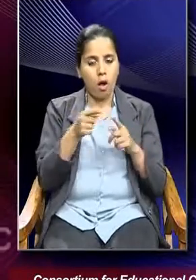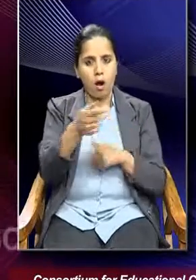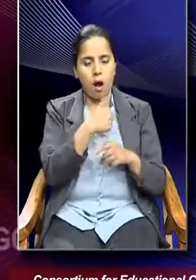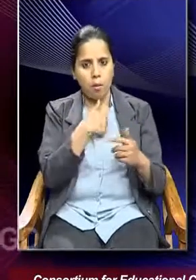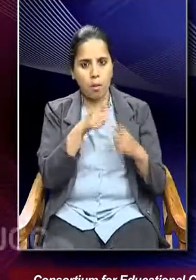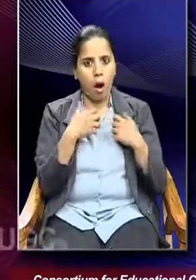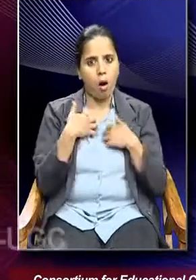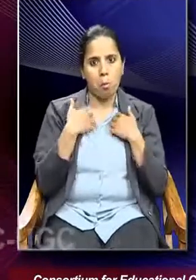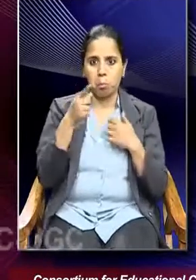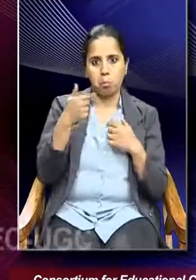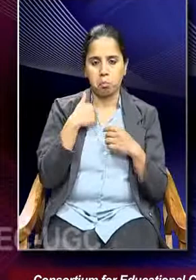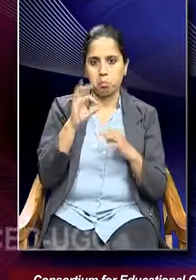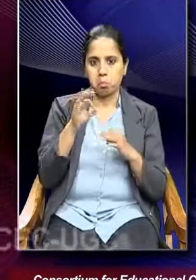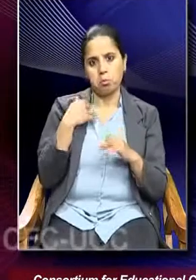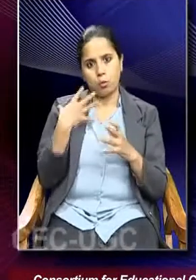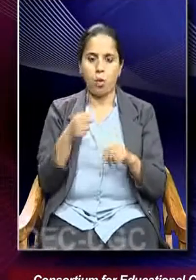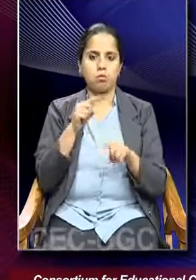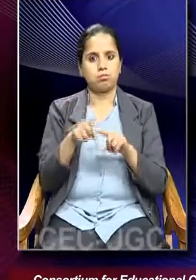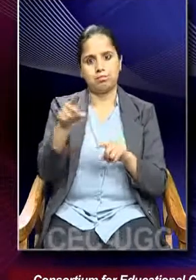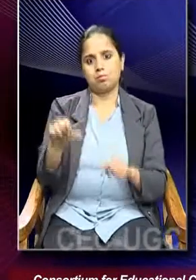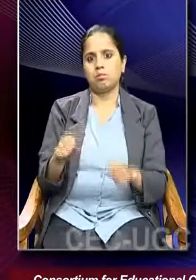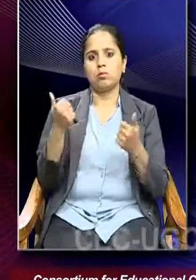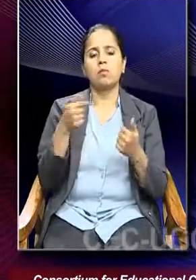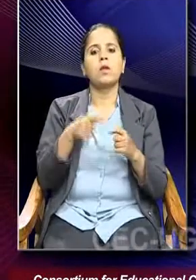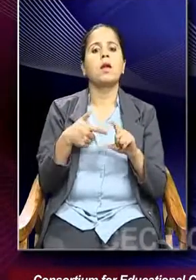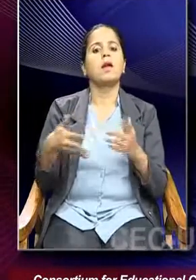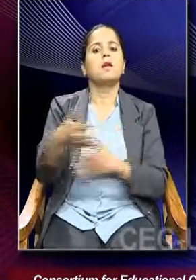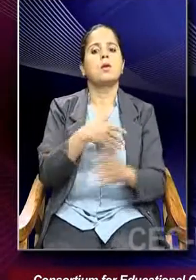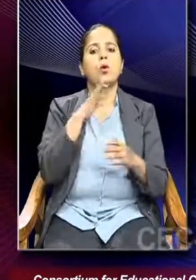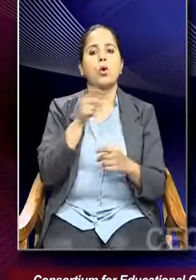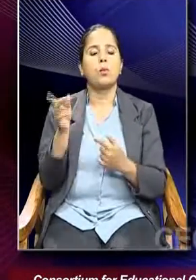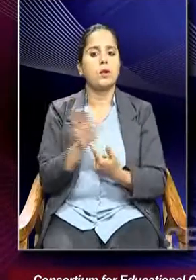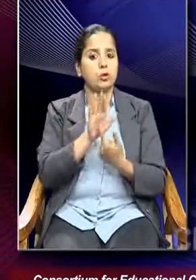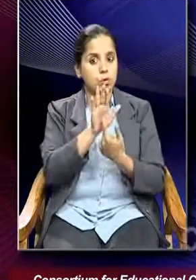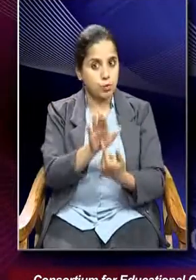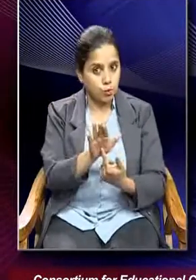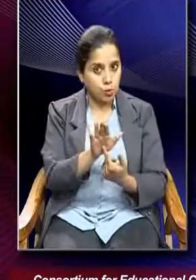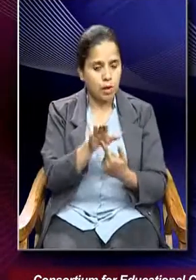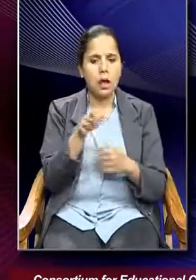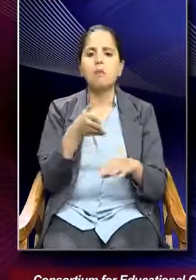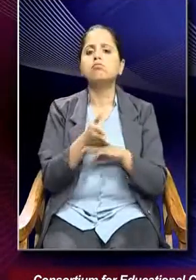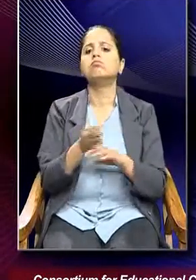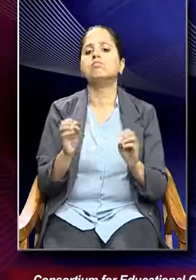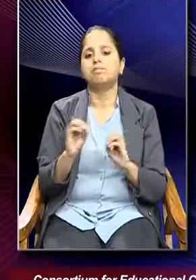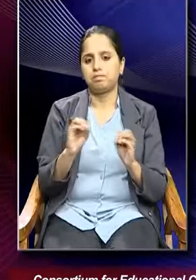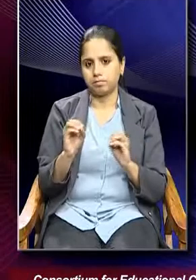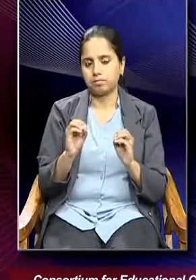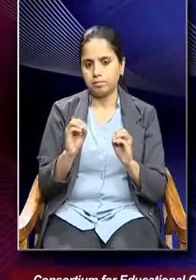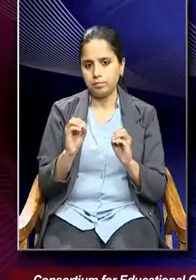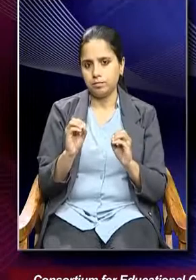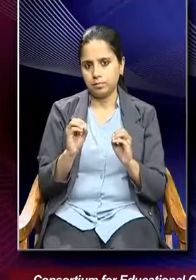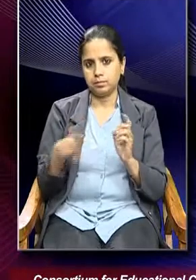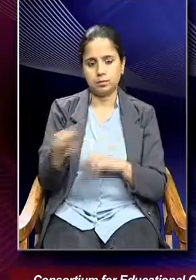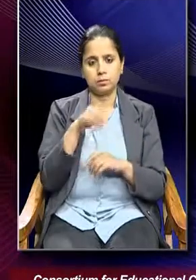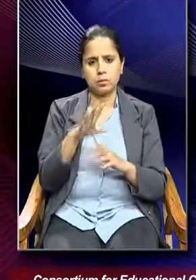then also the environmental aspect or the performance is not harmed. It is not, there